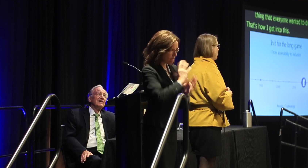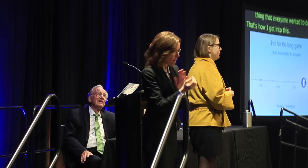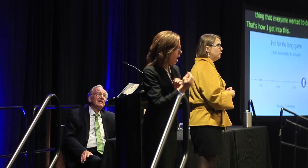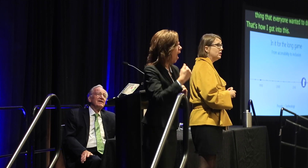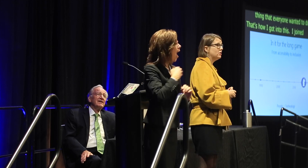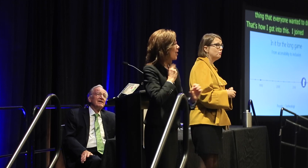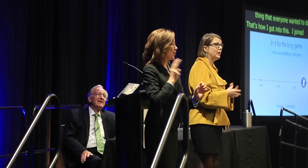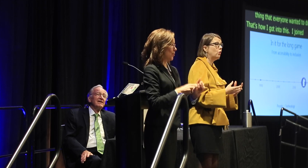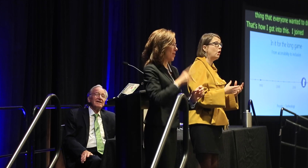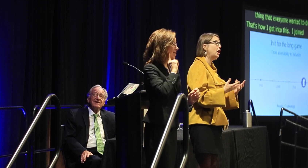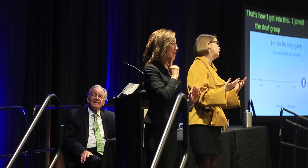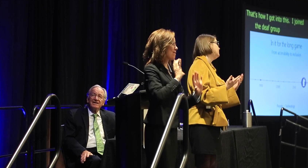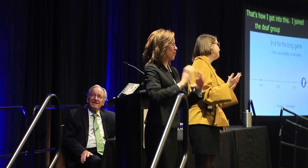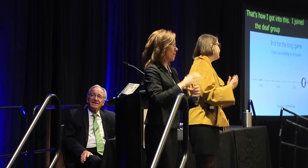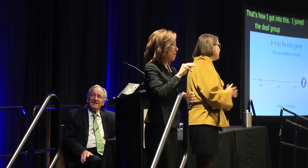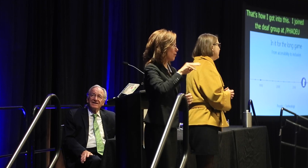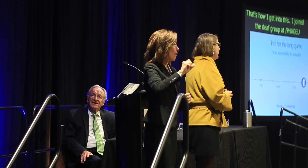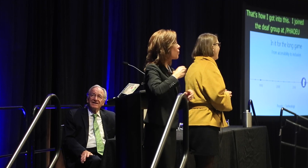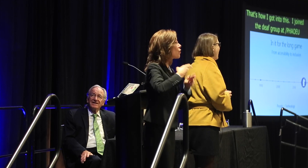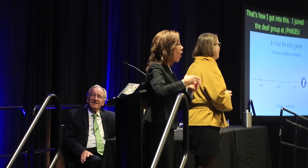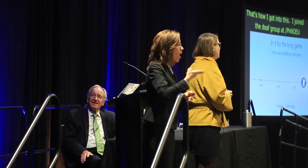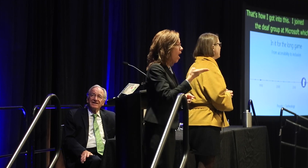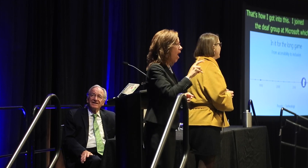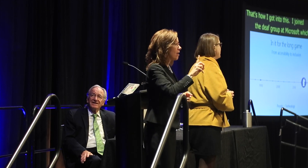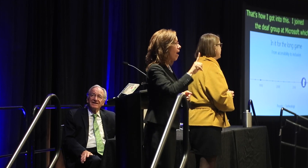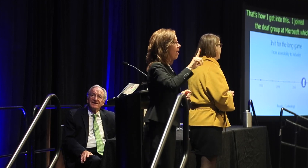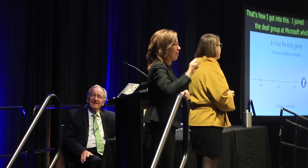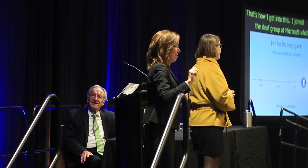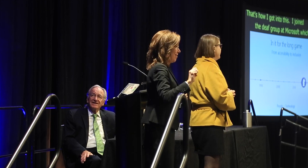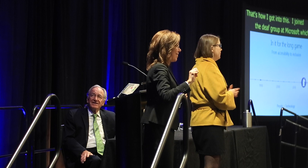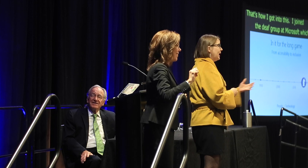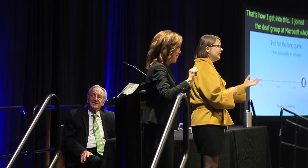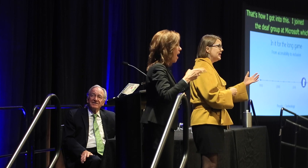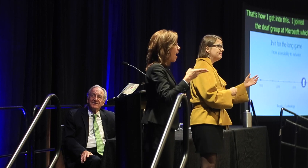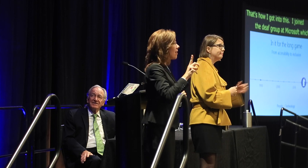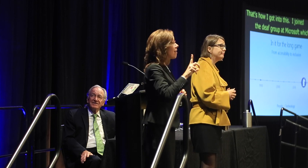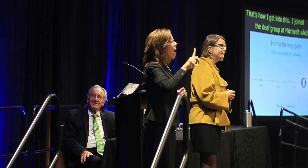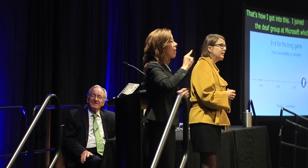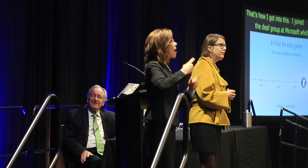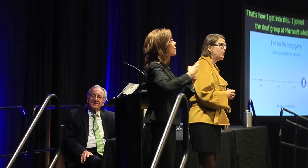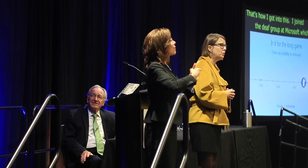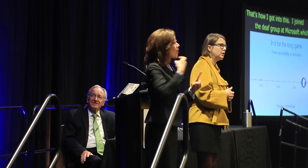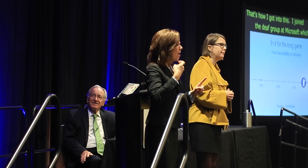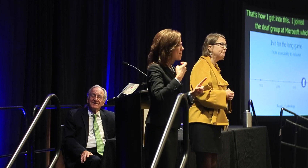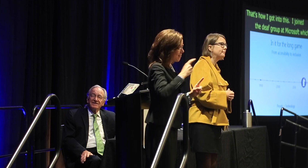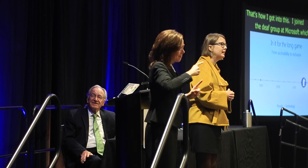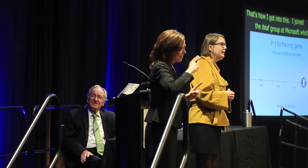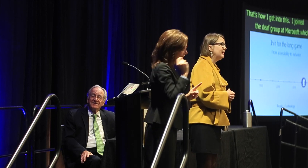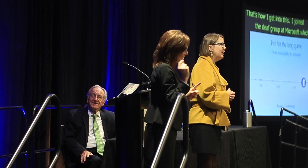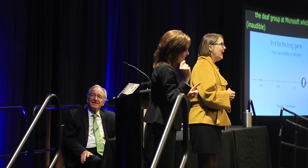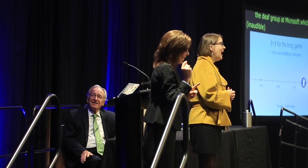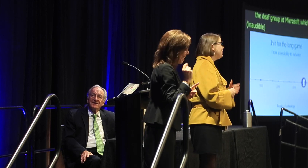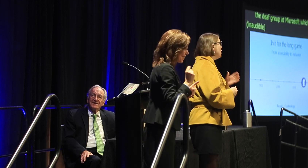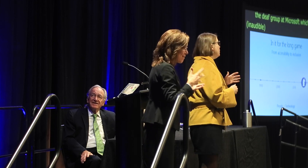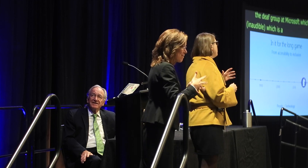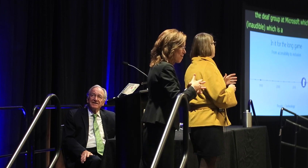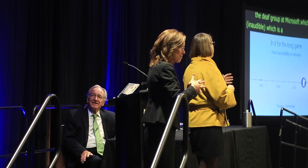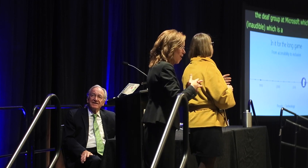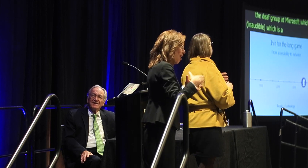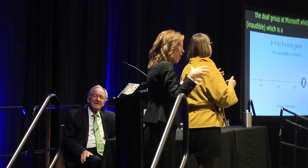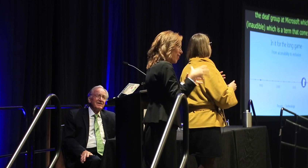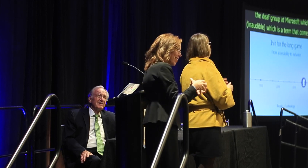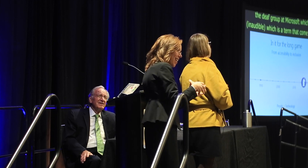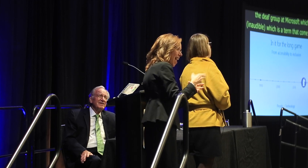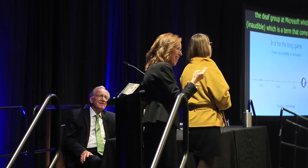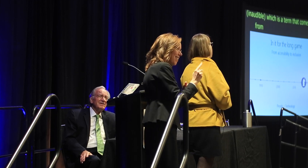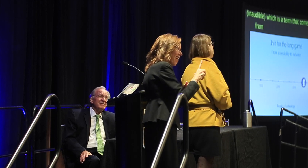at Microsoft, which we call Huddle, which is actually a term that comes from Gallaudet. It's a football term. And those